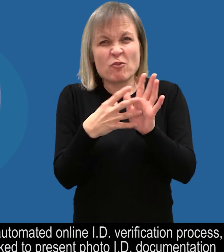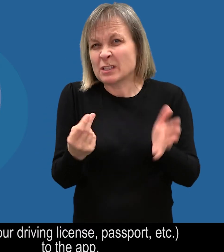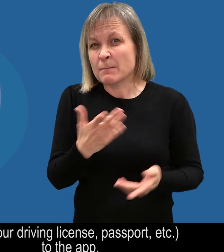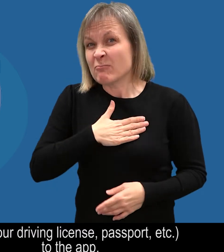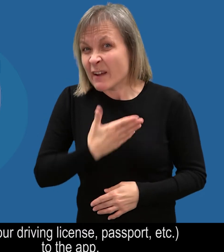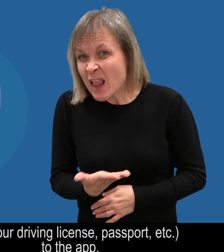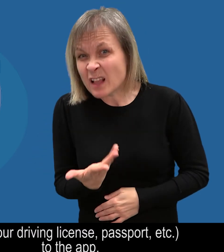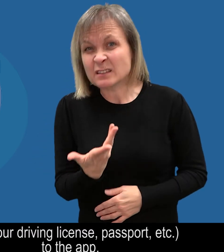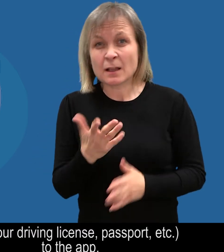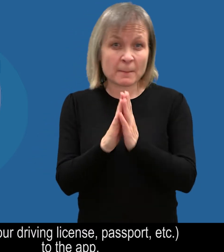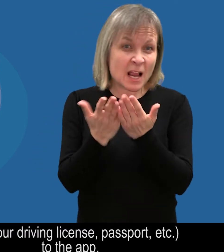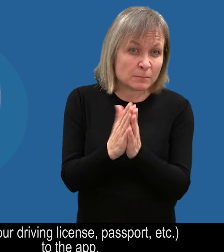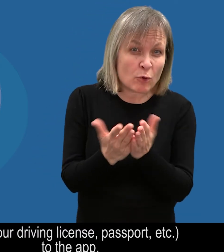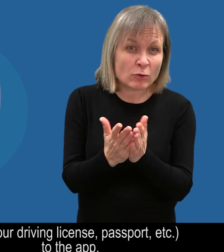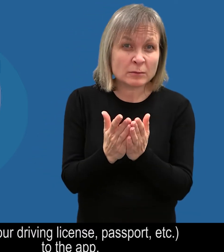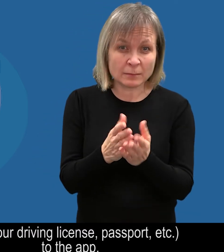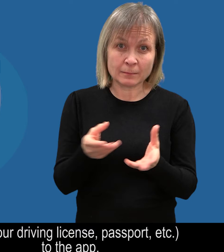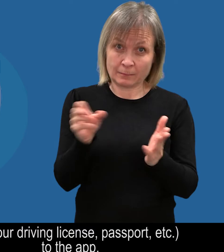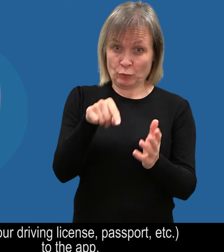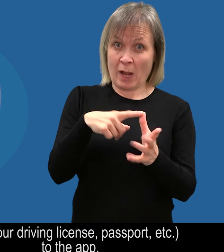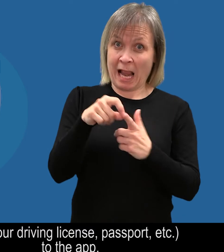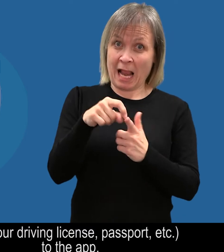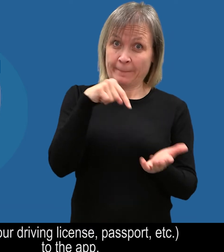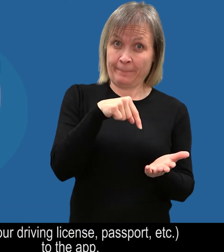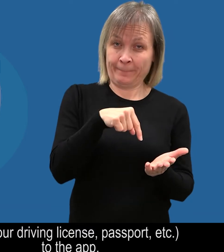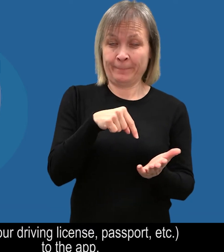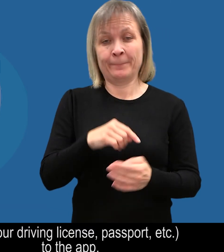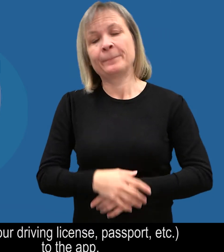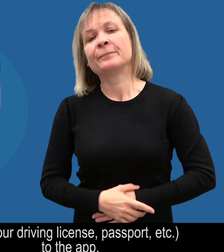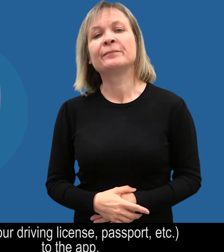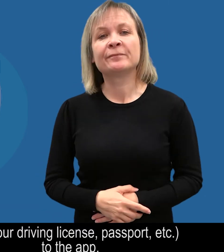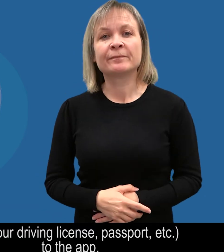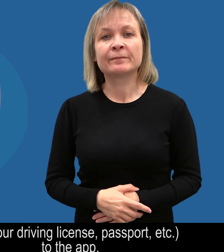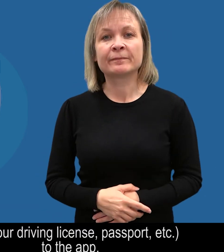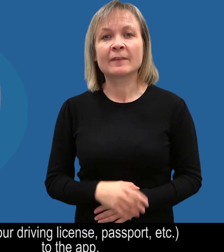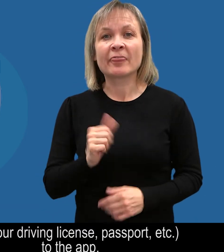documentation, for example, your driving licence or passport, etc., to the app.